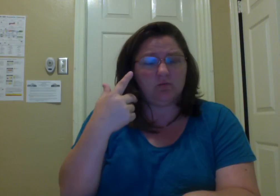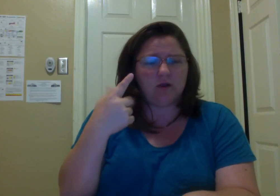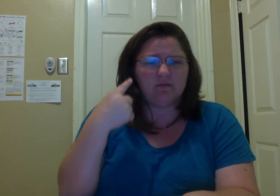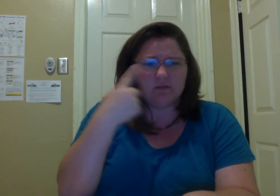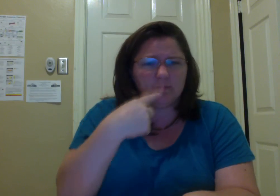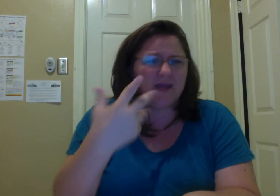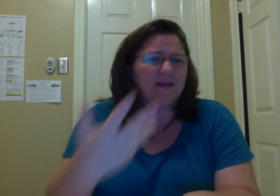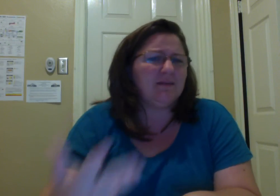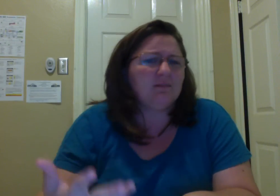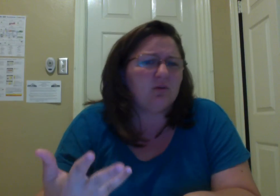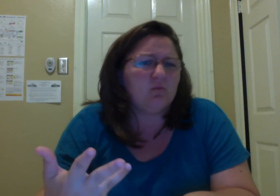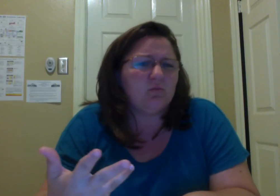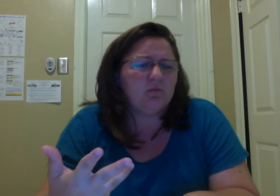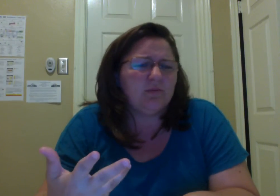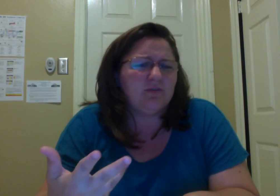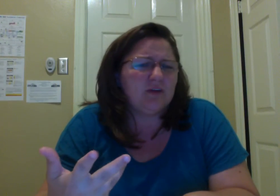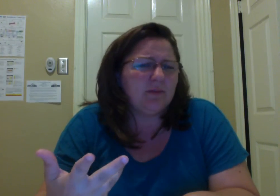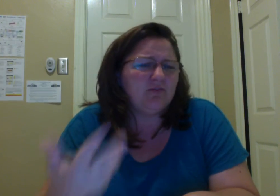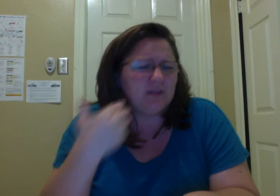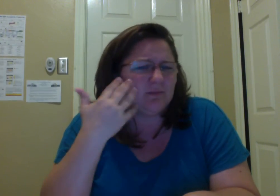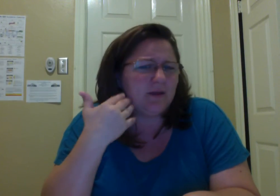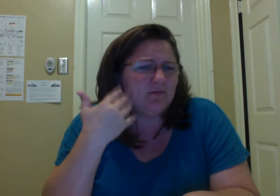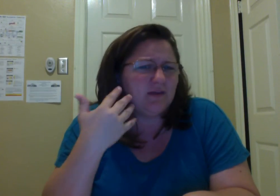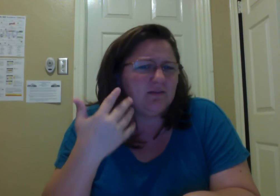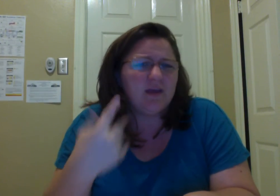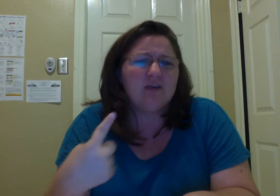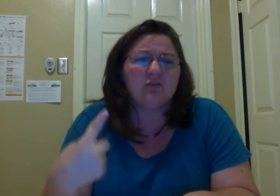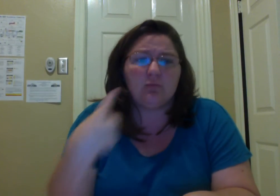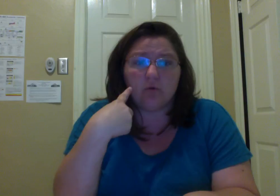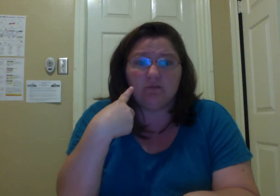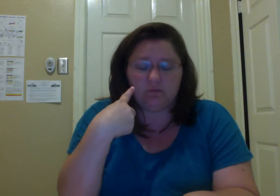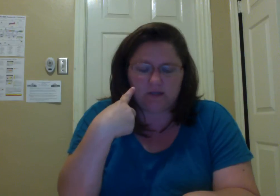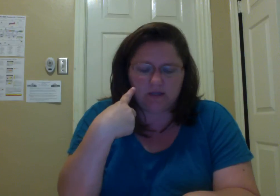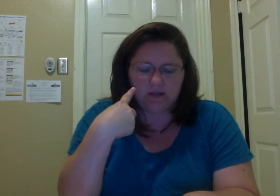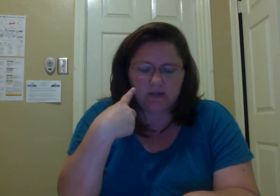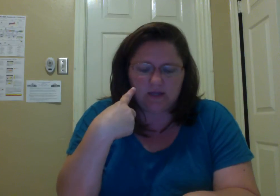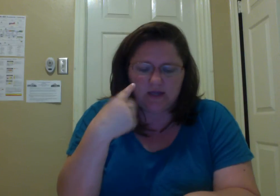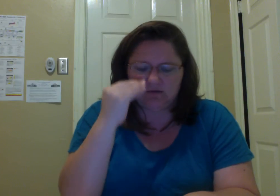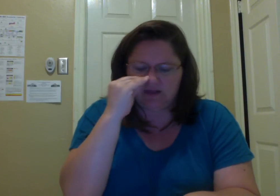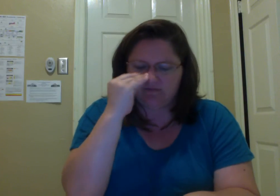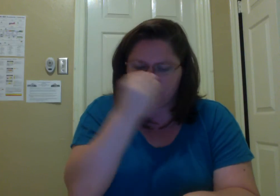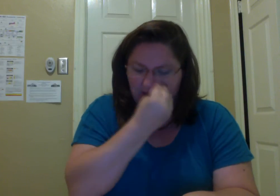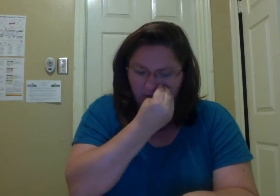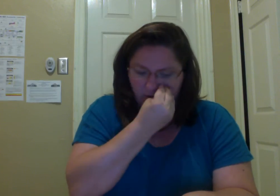wherever the paint is. So when she's talking about it, she's got the paint on her face. So you point to it, and you say flower.